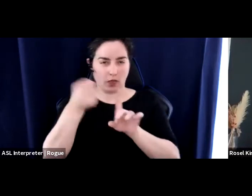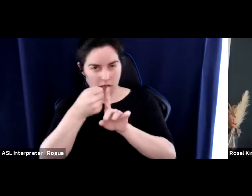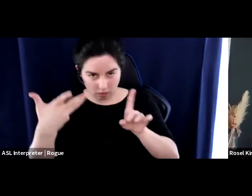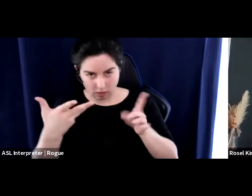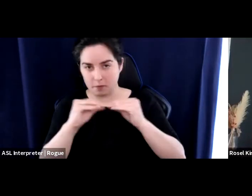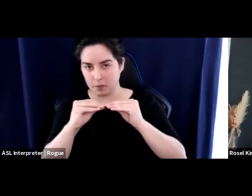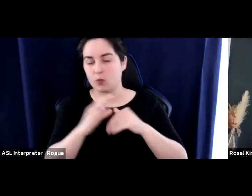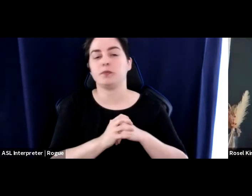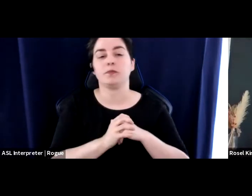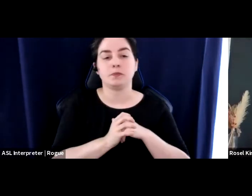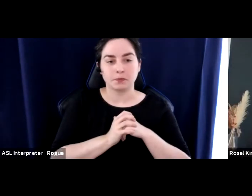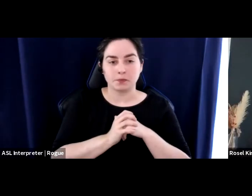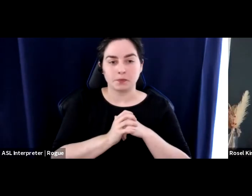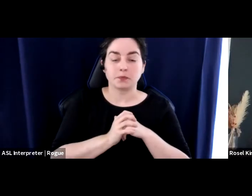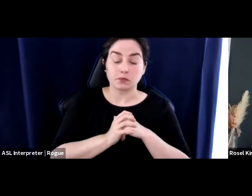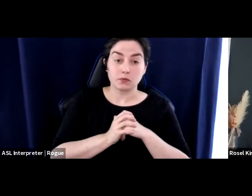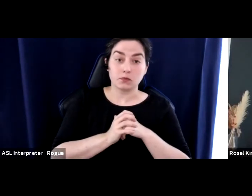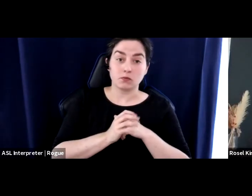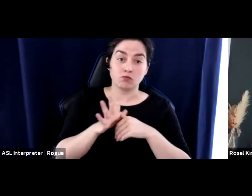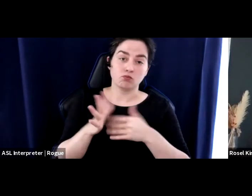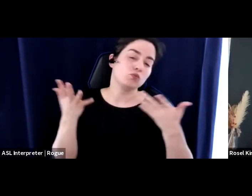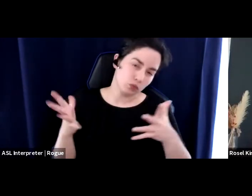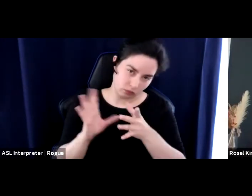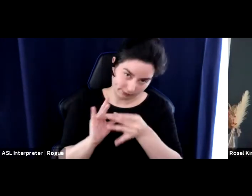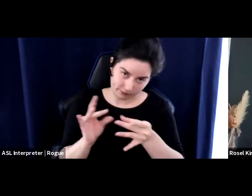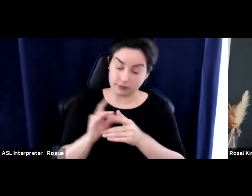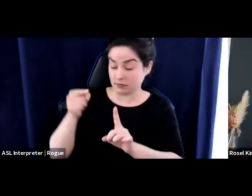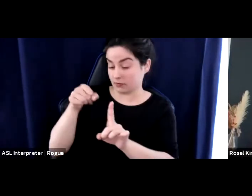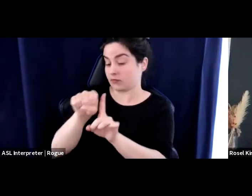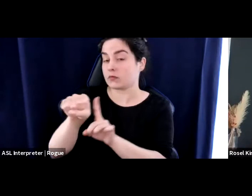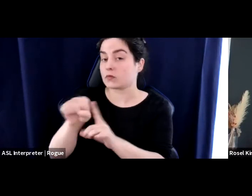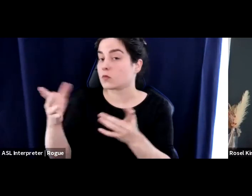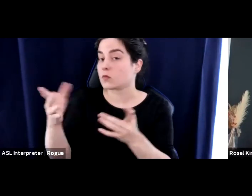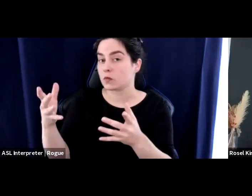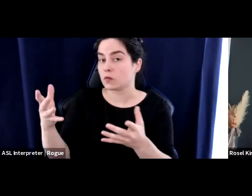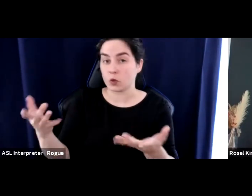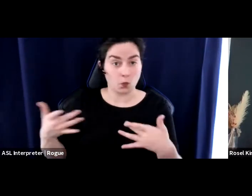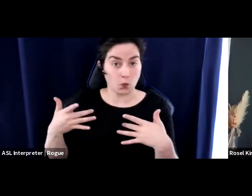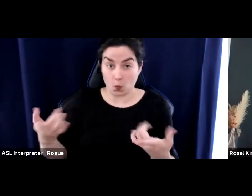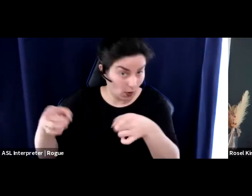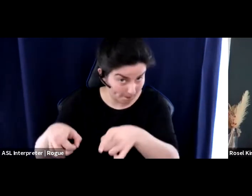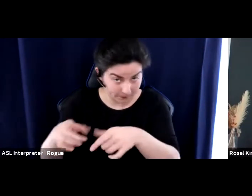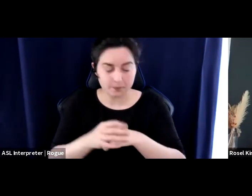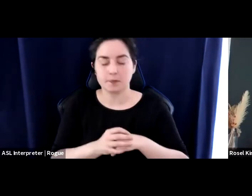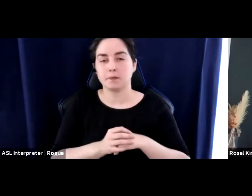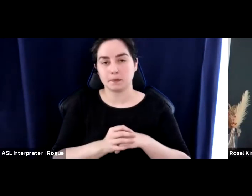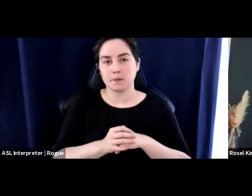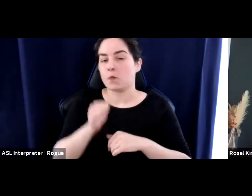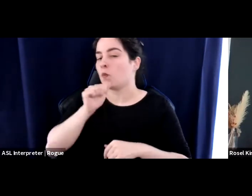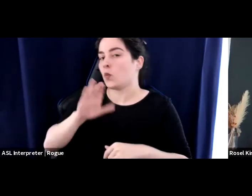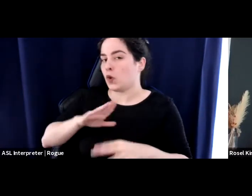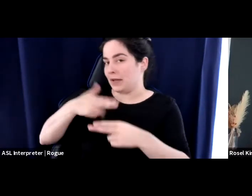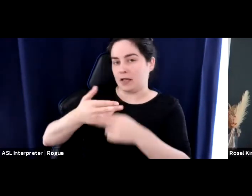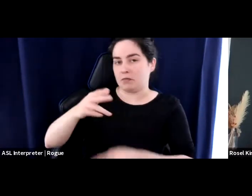detail. As she mentioned, this case involved a woman named